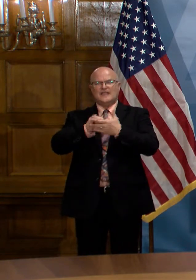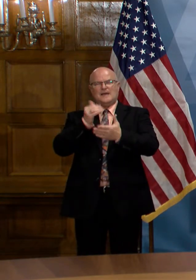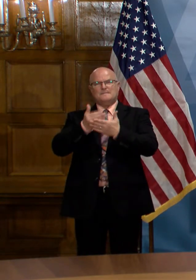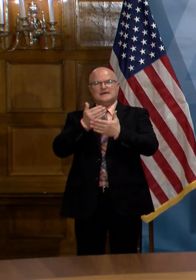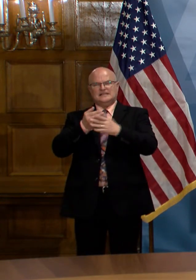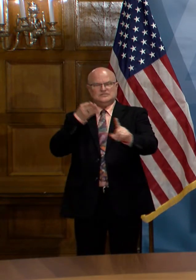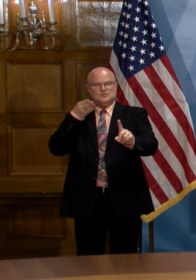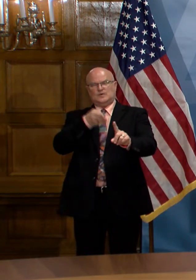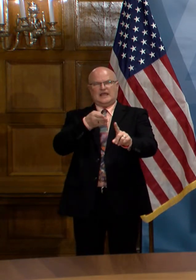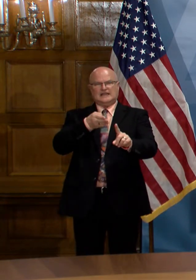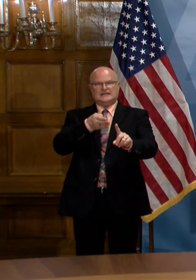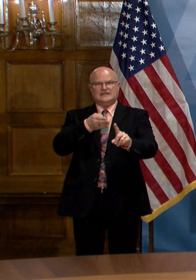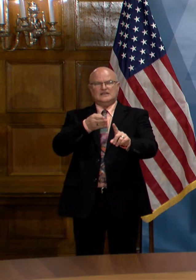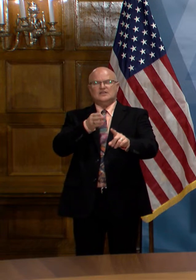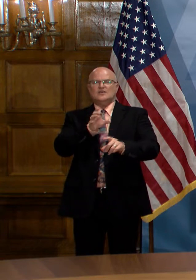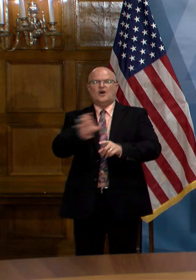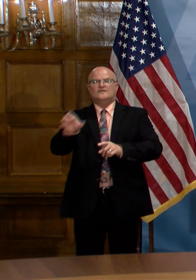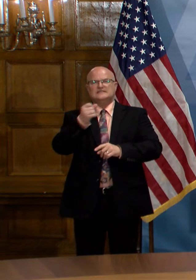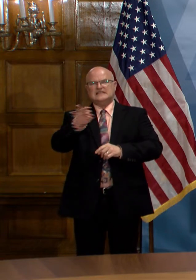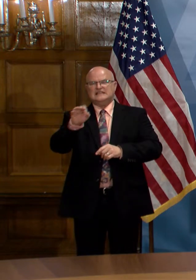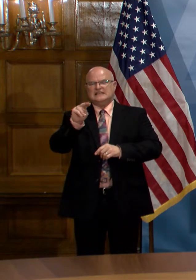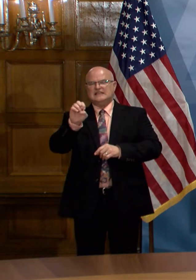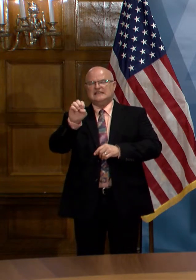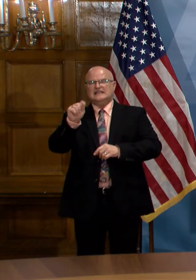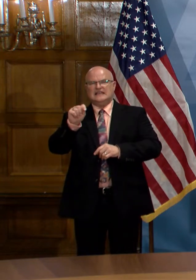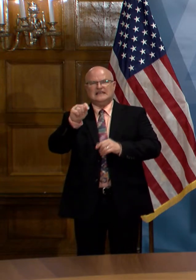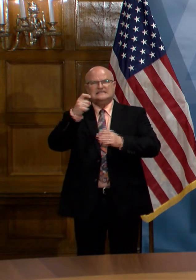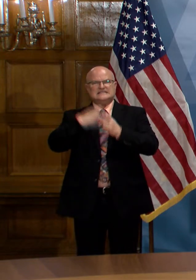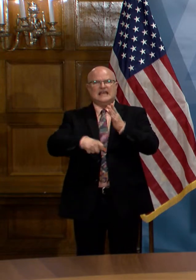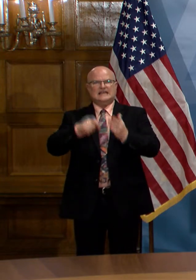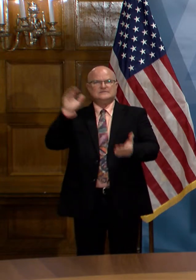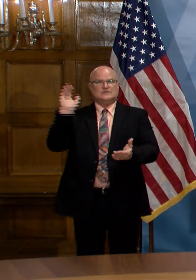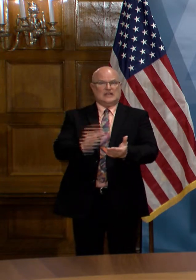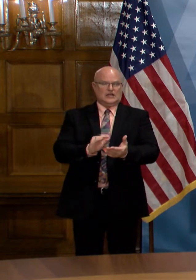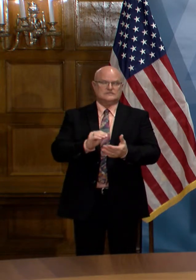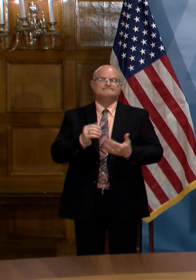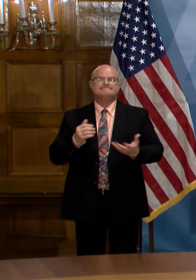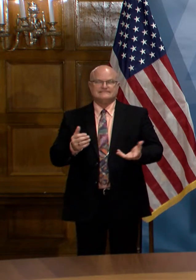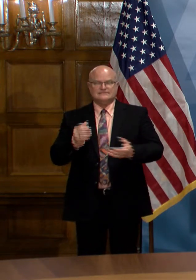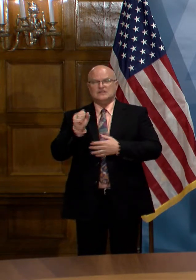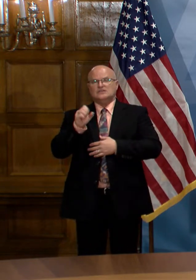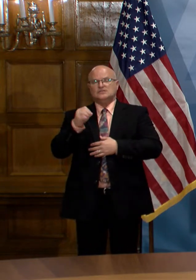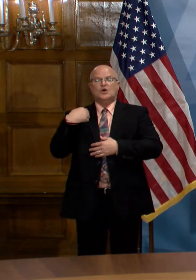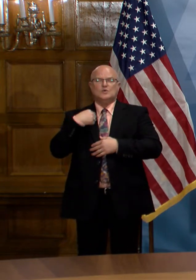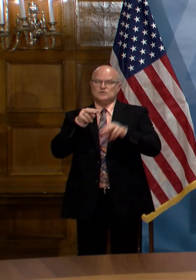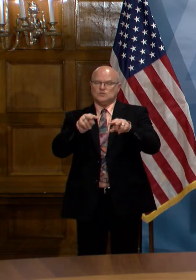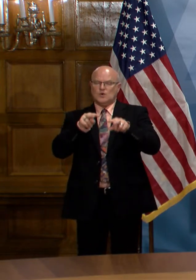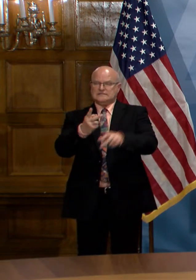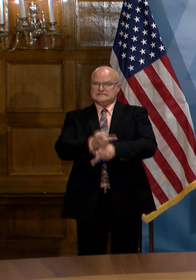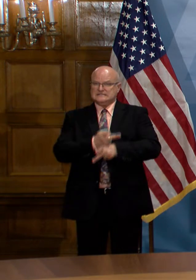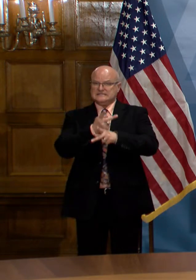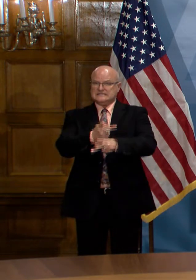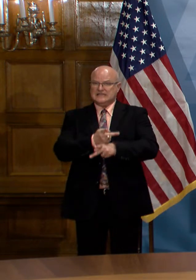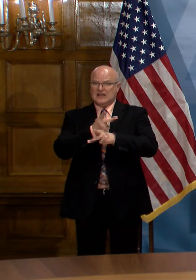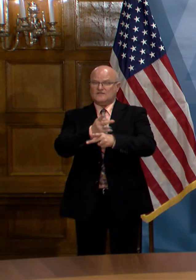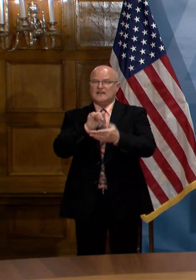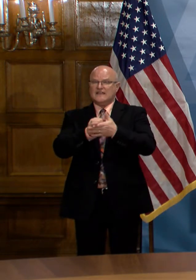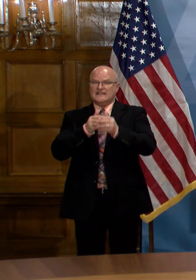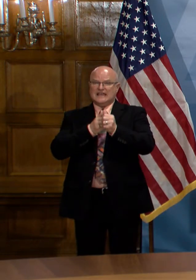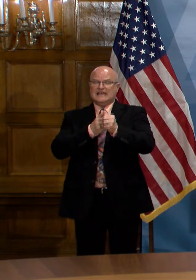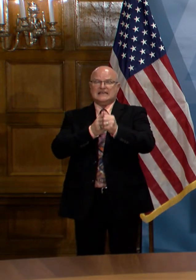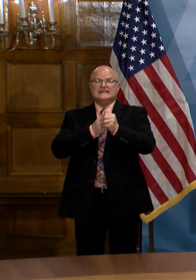or indirectly to offset any net tax reductions. And so we're going to watch that very carefully as that